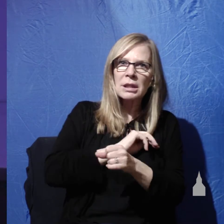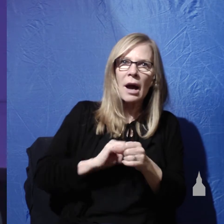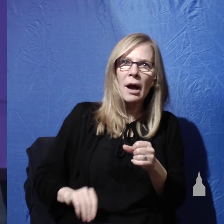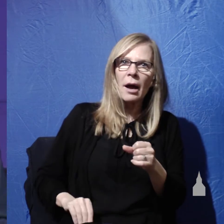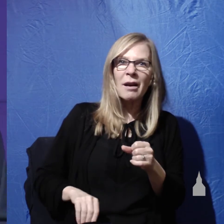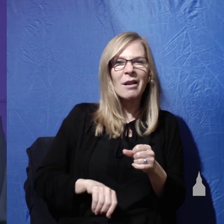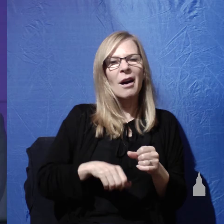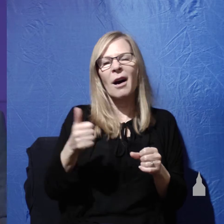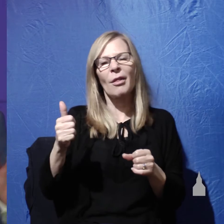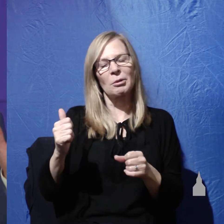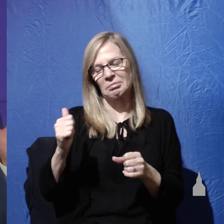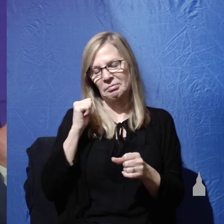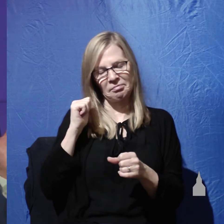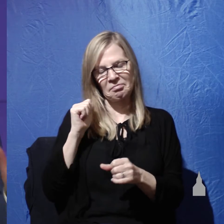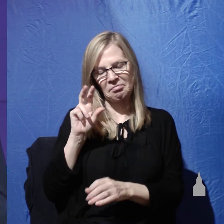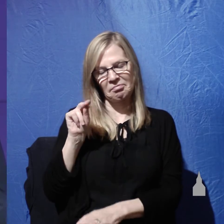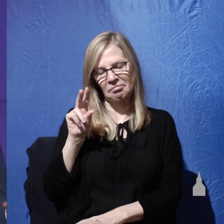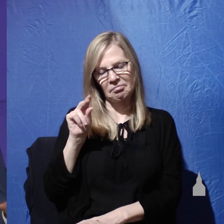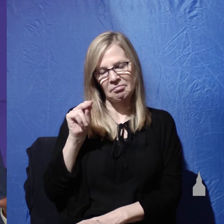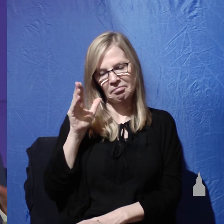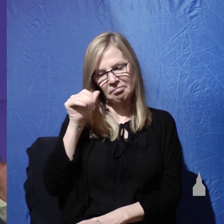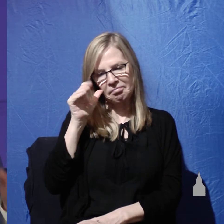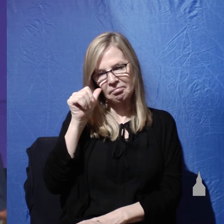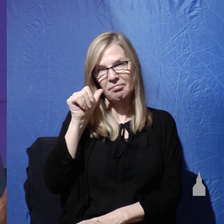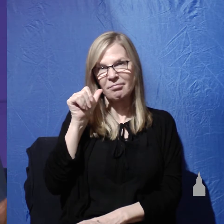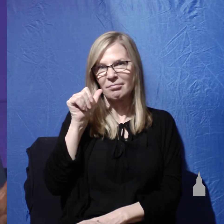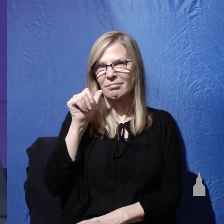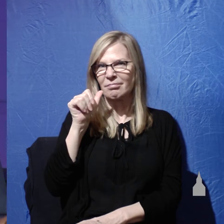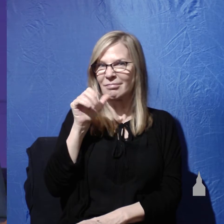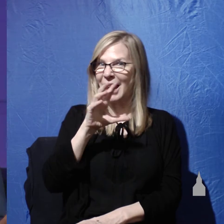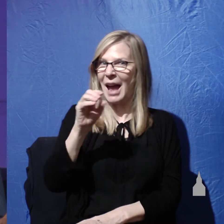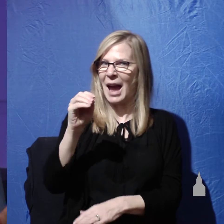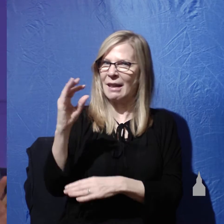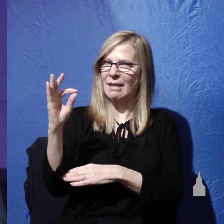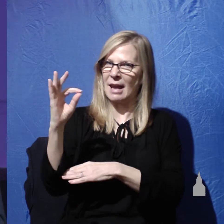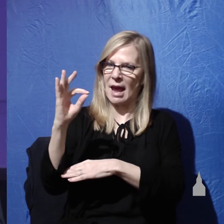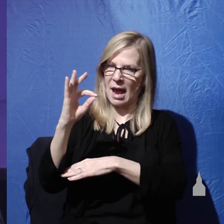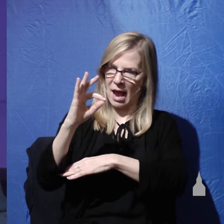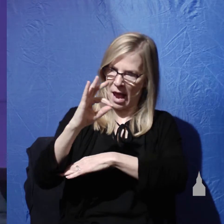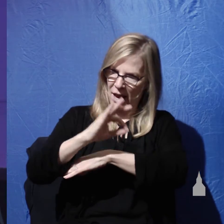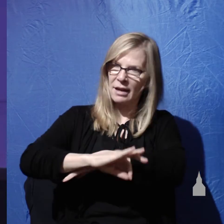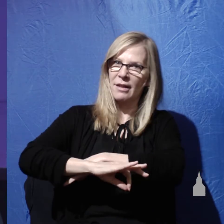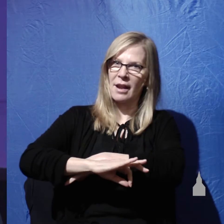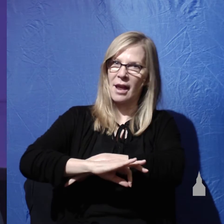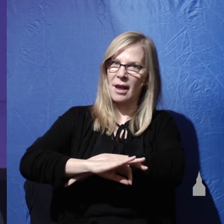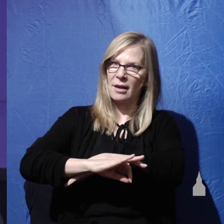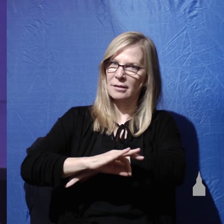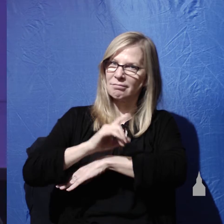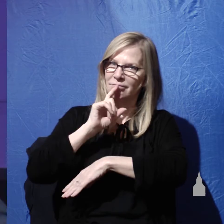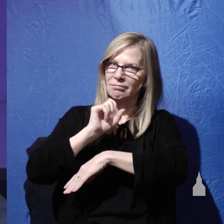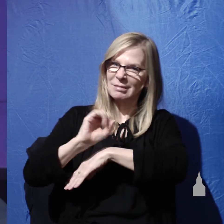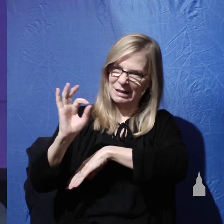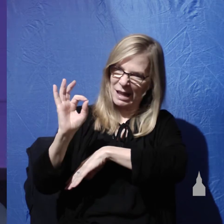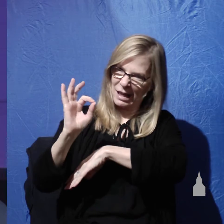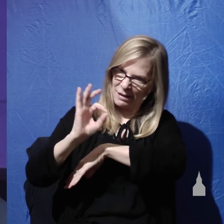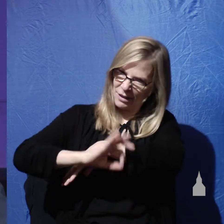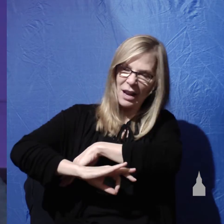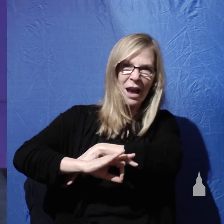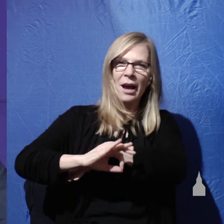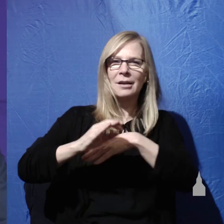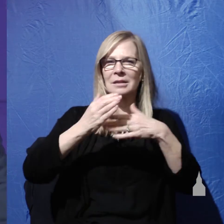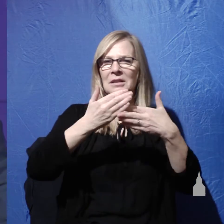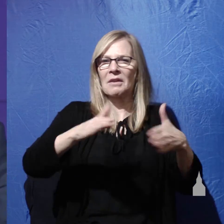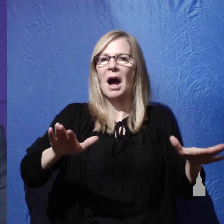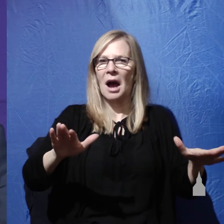some refused to believe. And so at the end of the day, and I'm using that literally the end of this day, there was a great